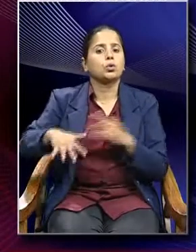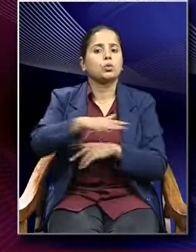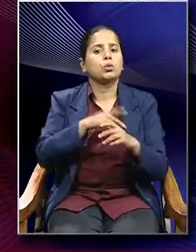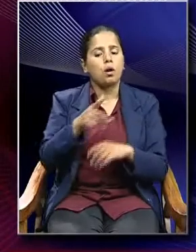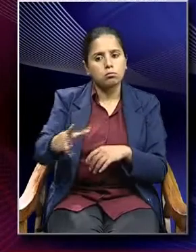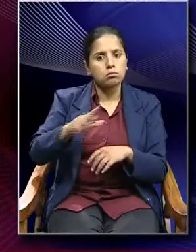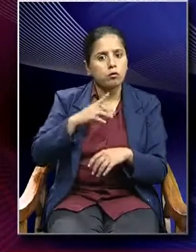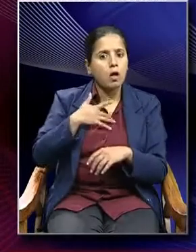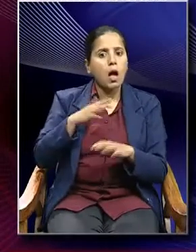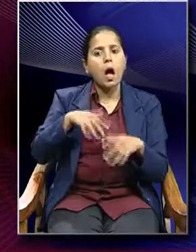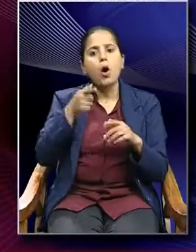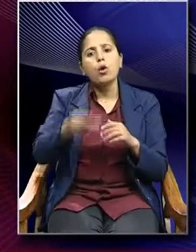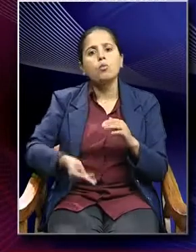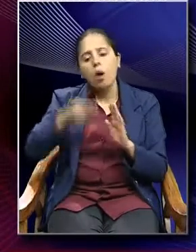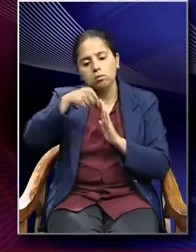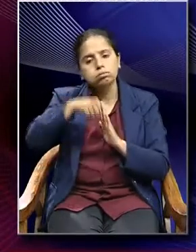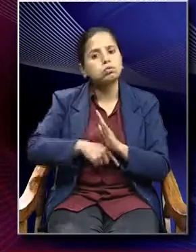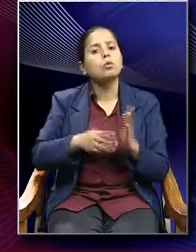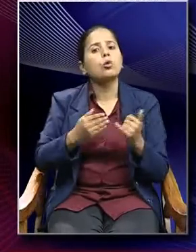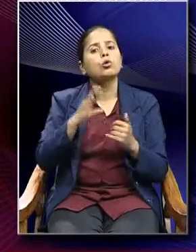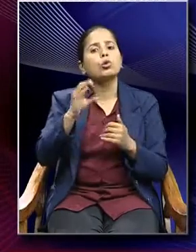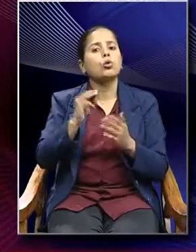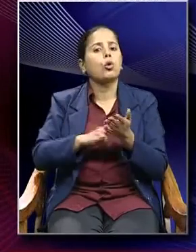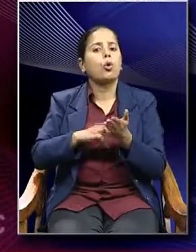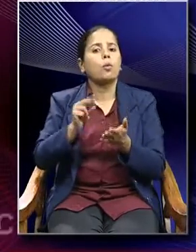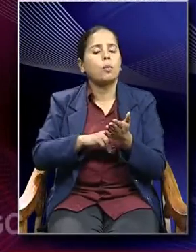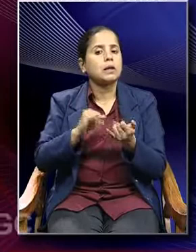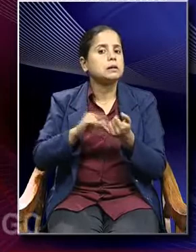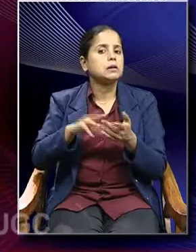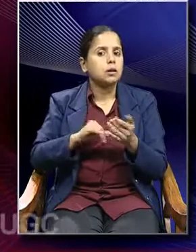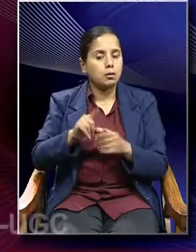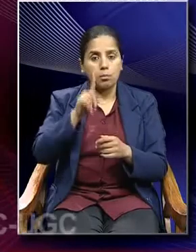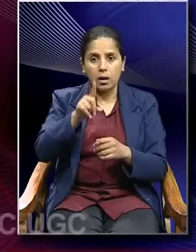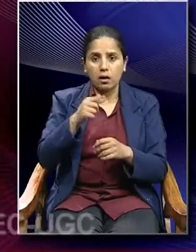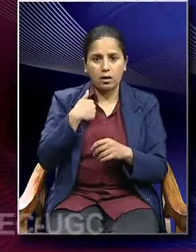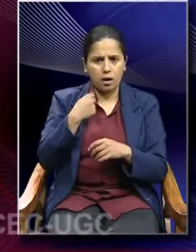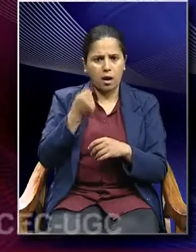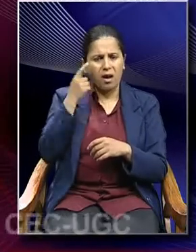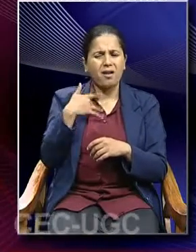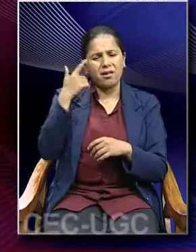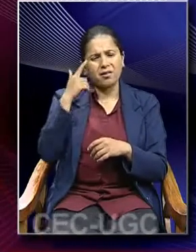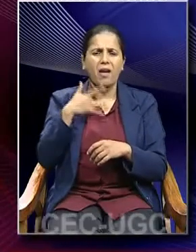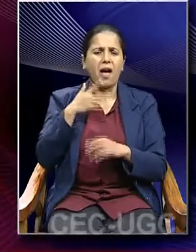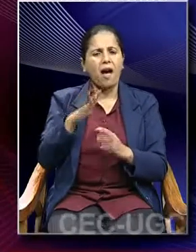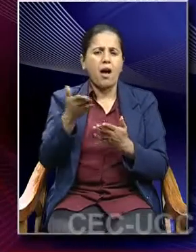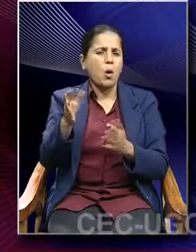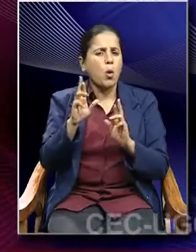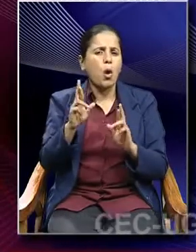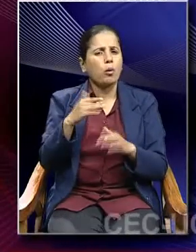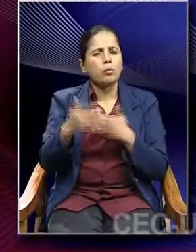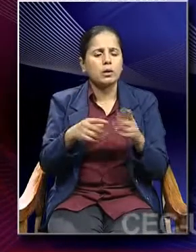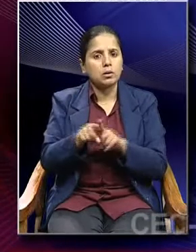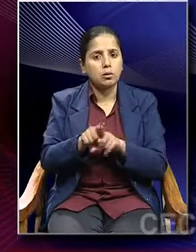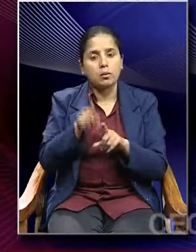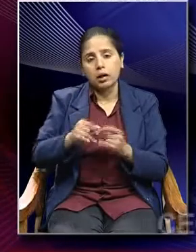us how to go beyond the common sense, yet the common sense understanding is what helps sociologists to